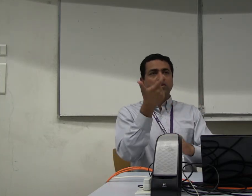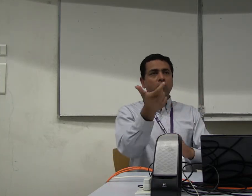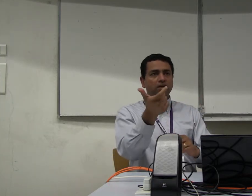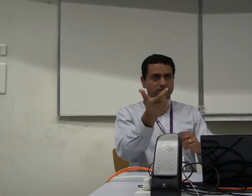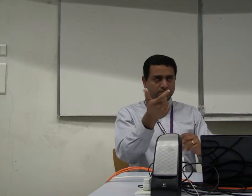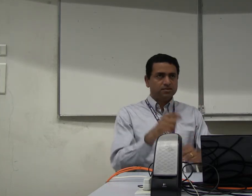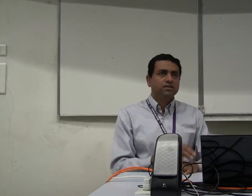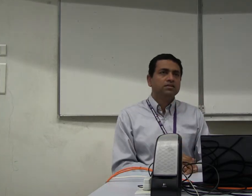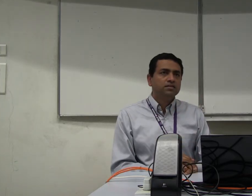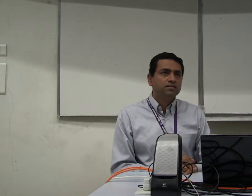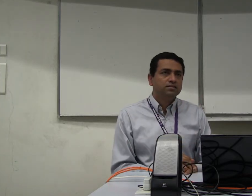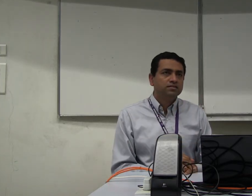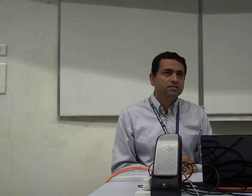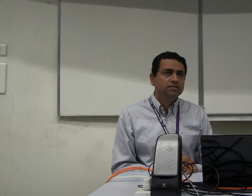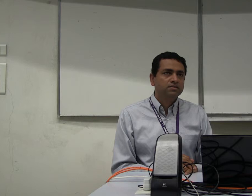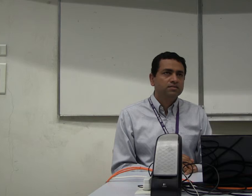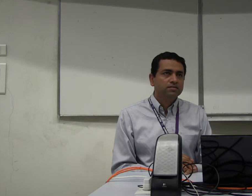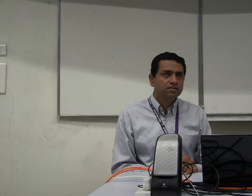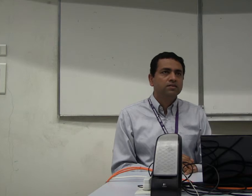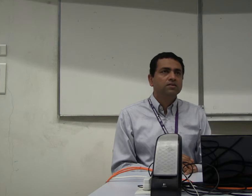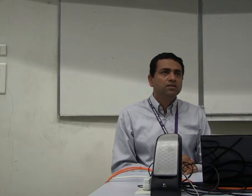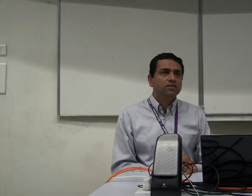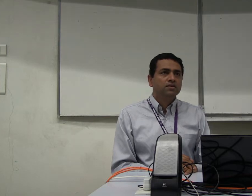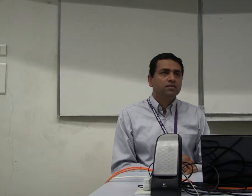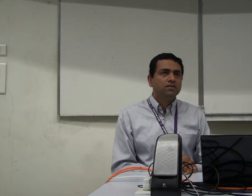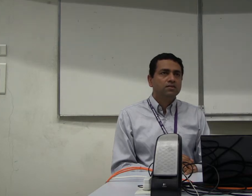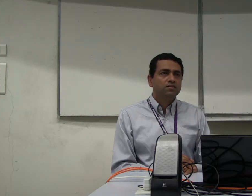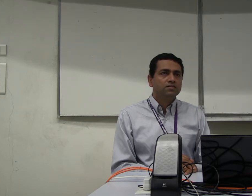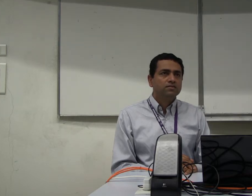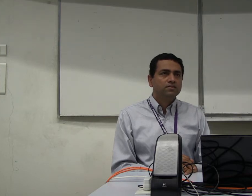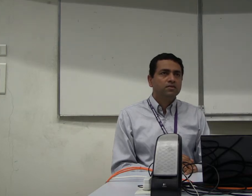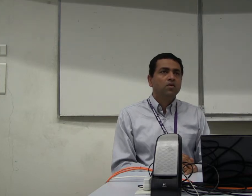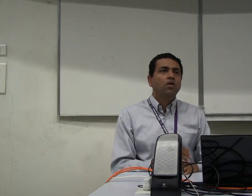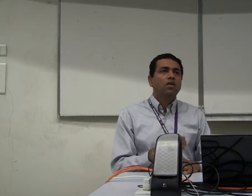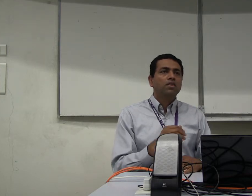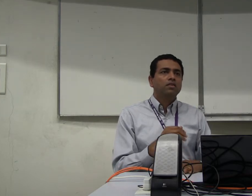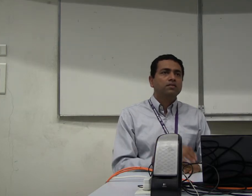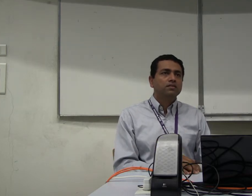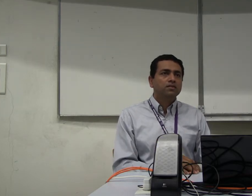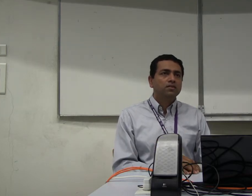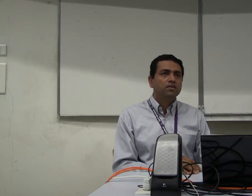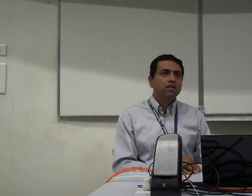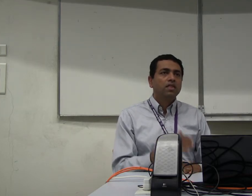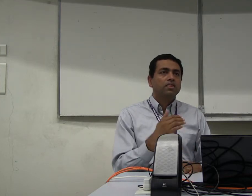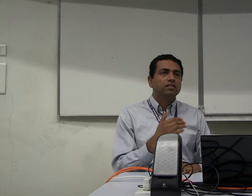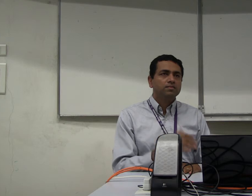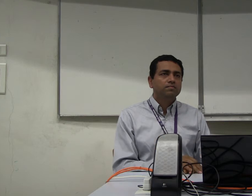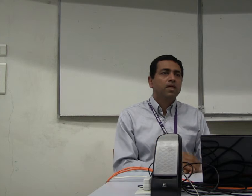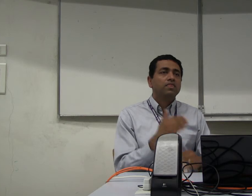That's what people feel when they're watching it. So it's a rather beginner level bit